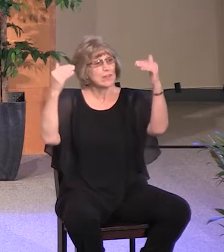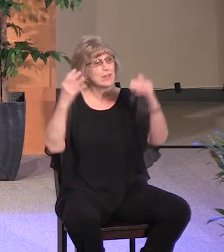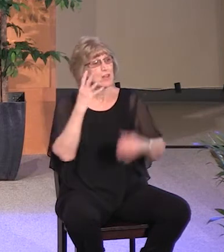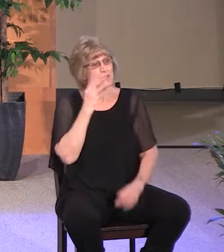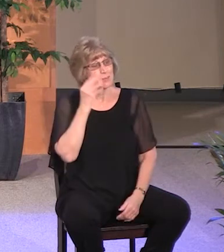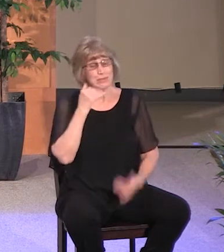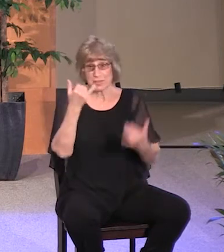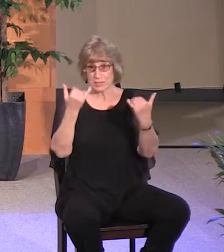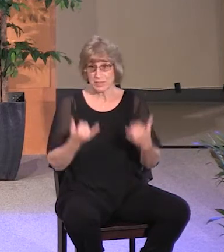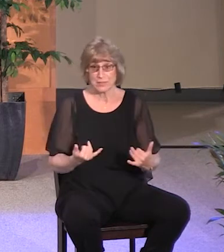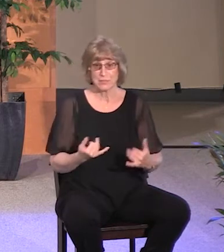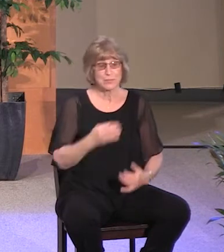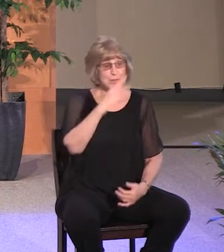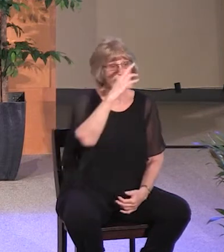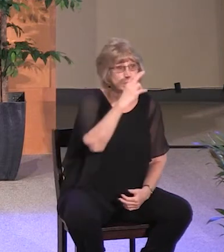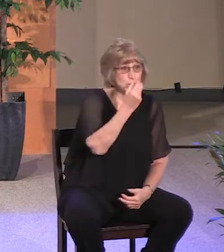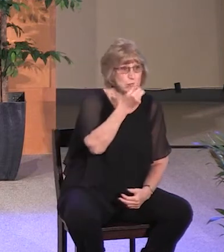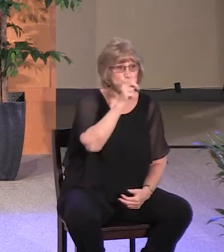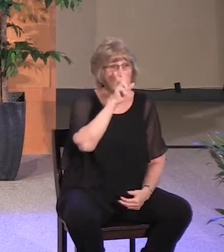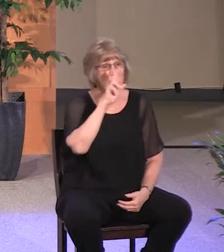Unity co-founder Charles Fillmore